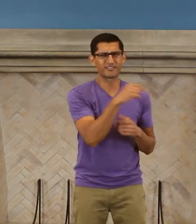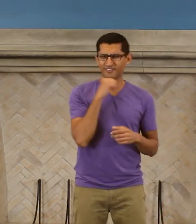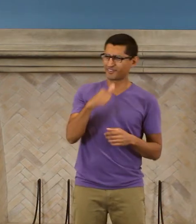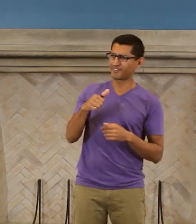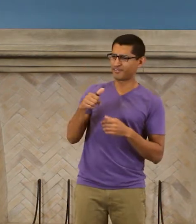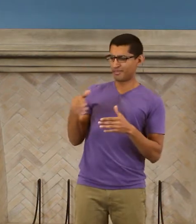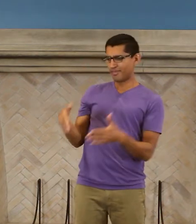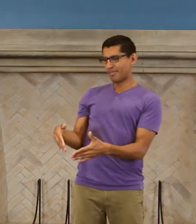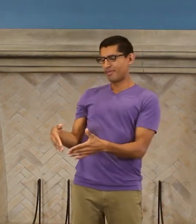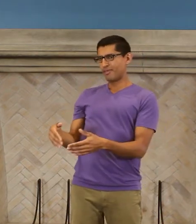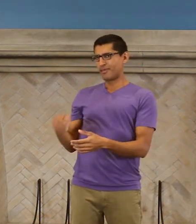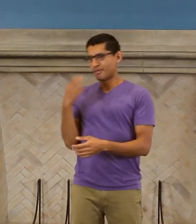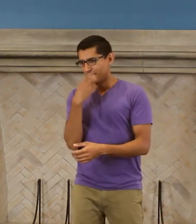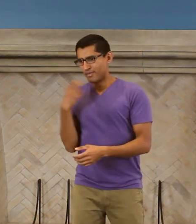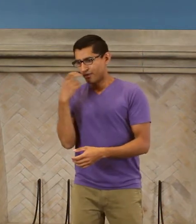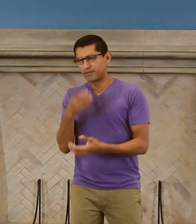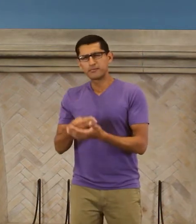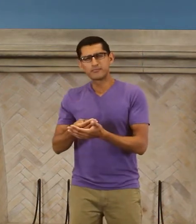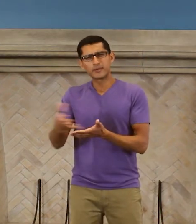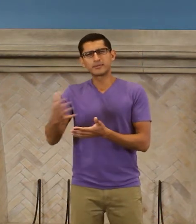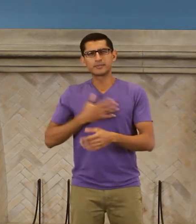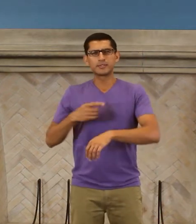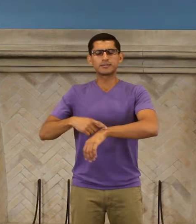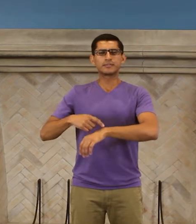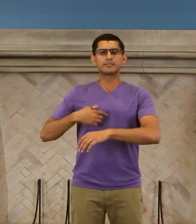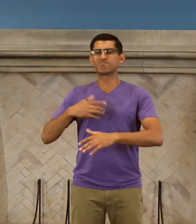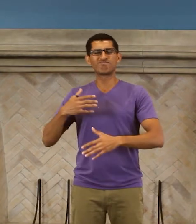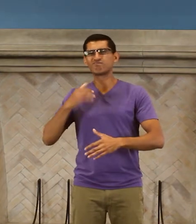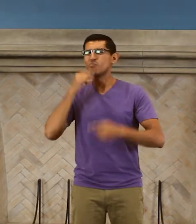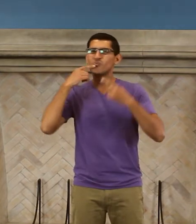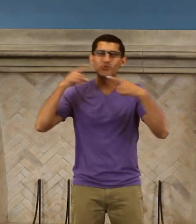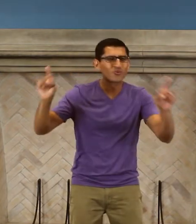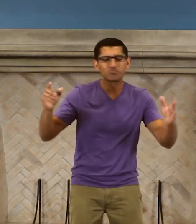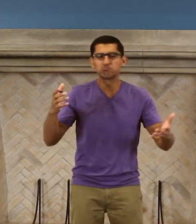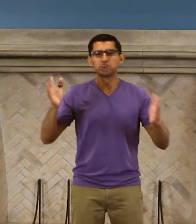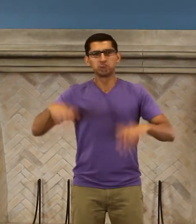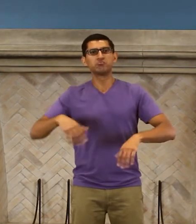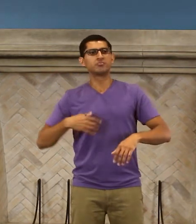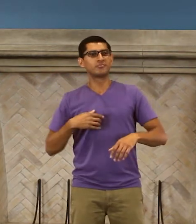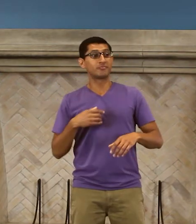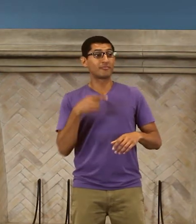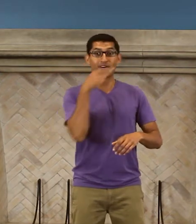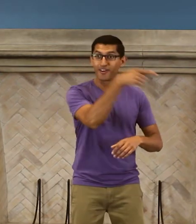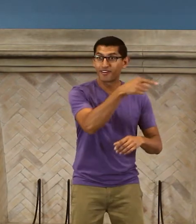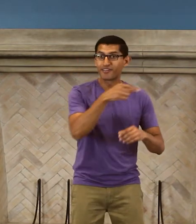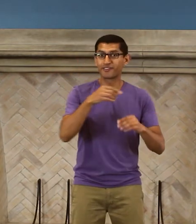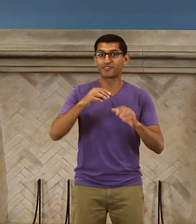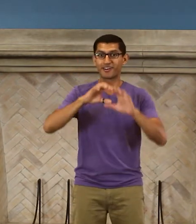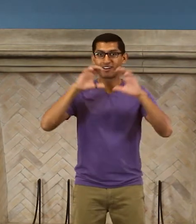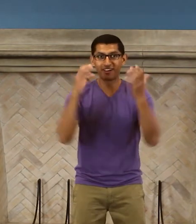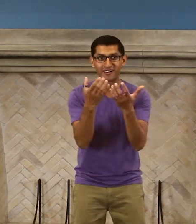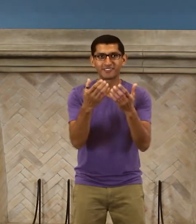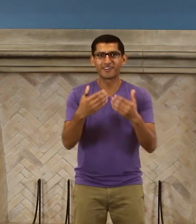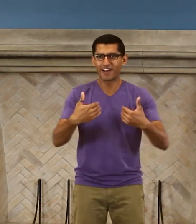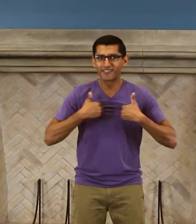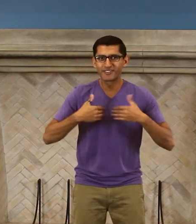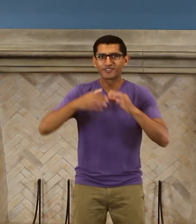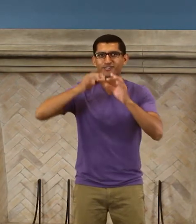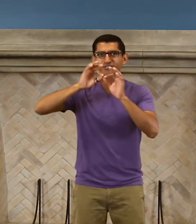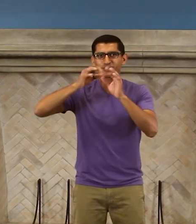enjoyed learning. I didn't want to just focus on speech and waste my time. It didn't work for me. And so in class,